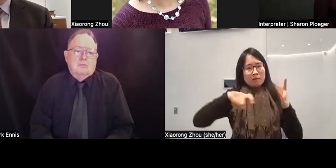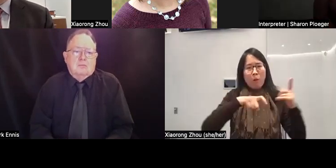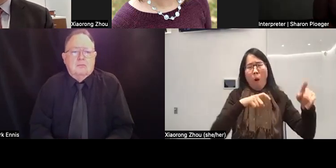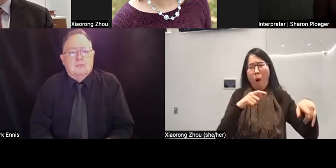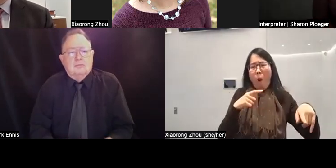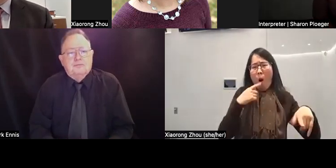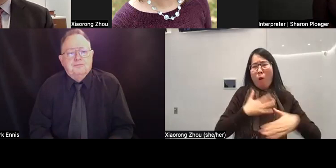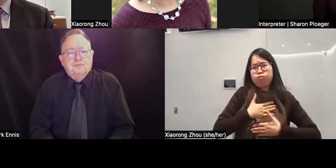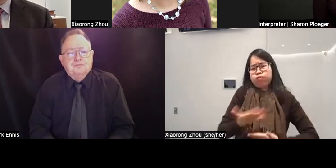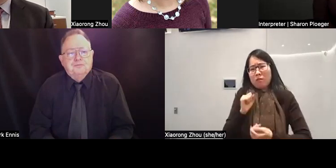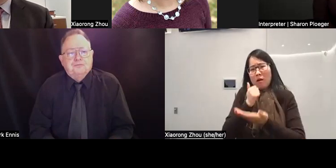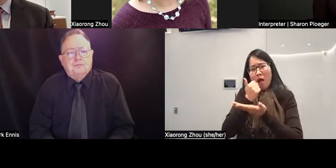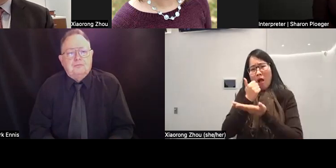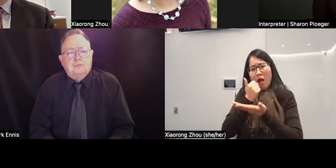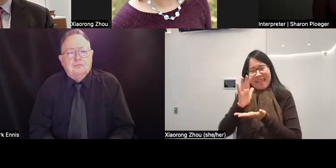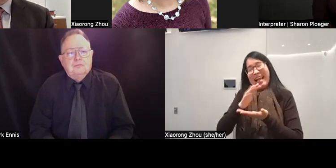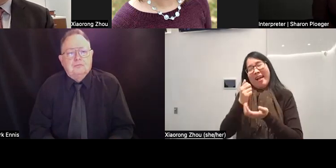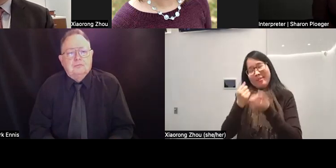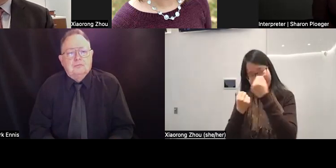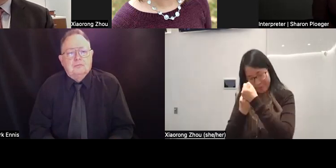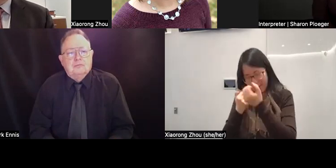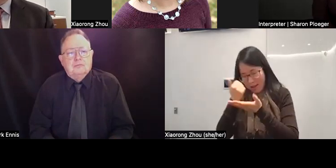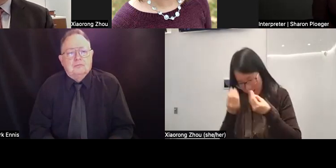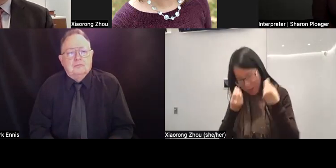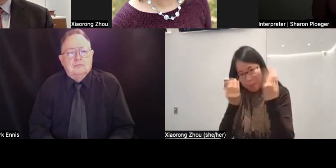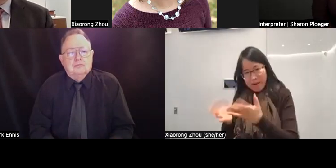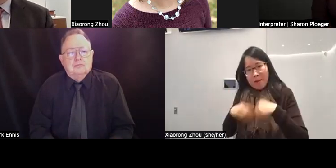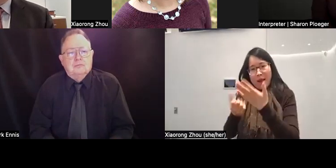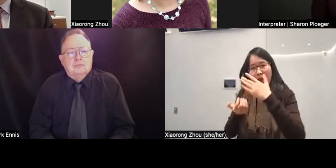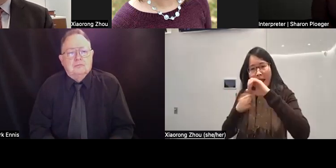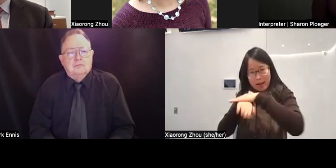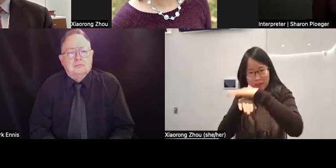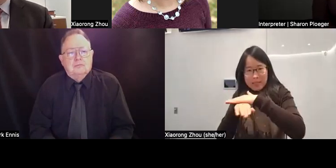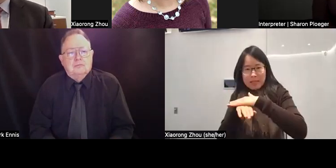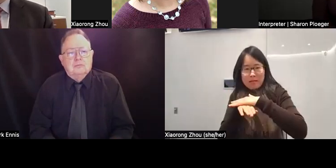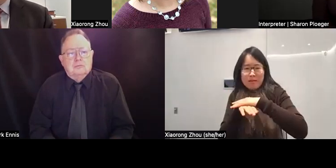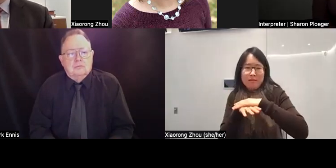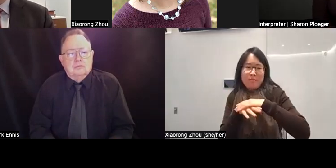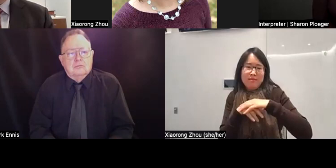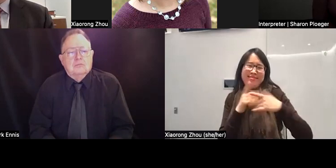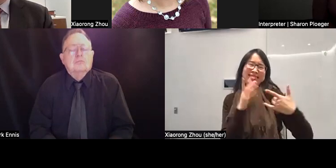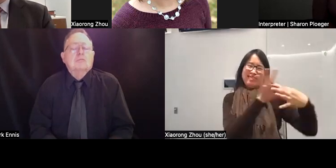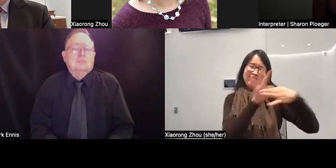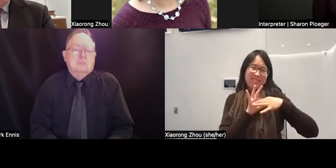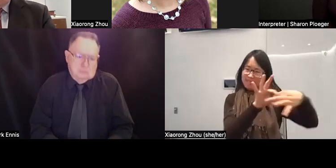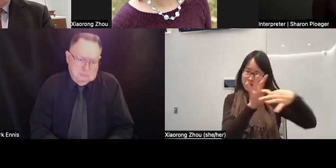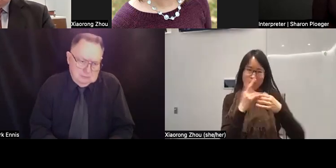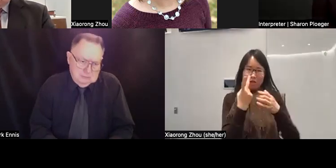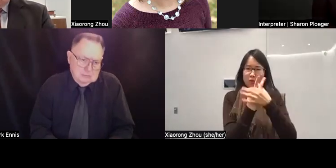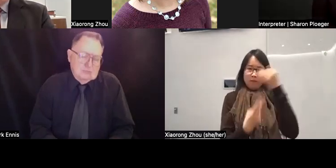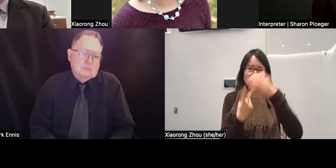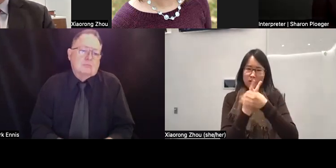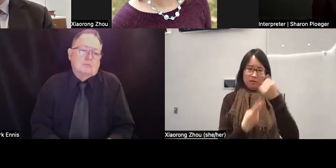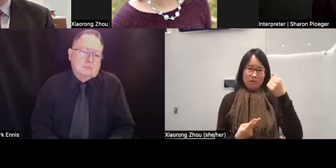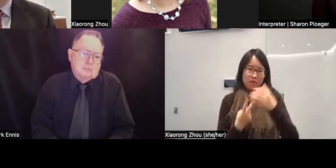blame someone for not knowing or for not asking. Instead, support someone and giving them the advice that